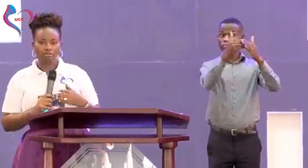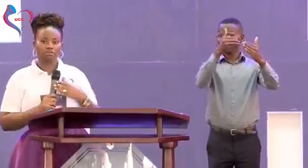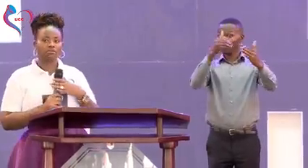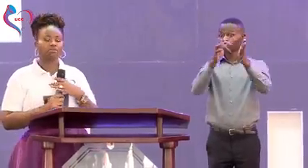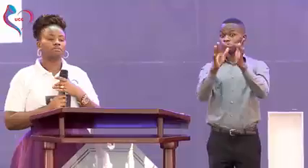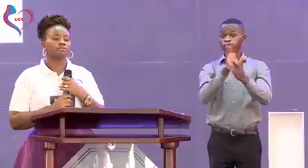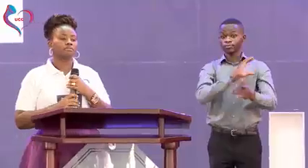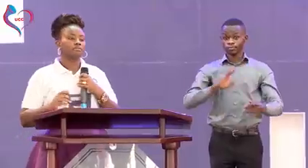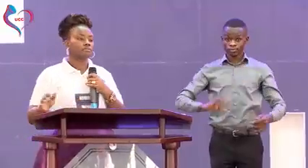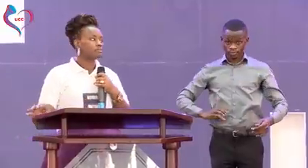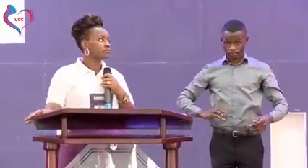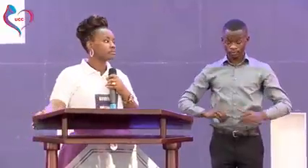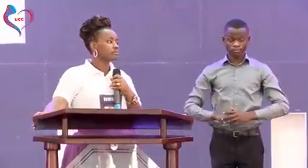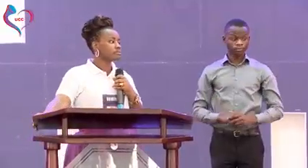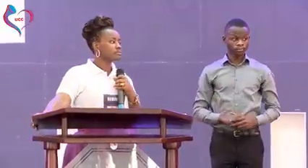Christ.